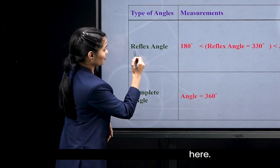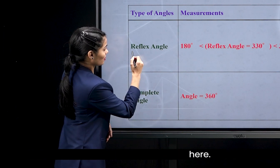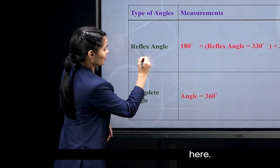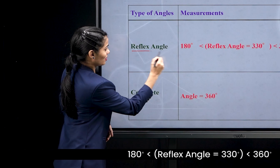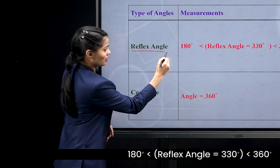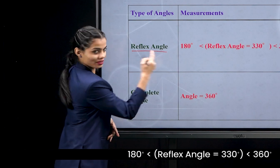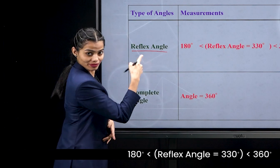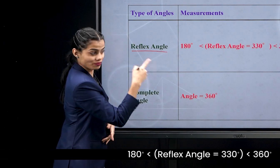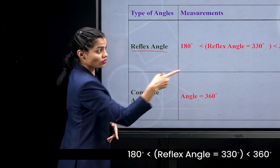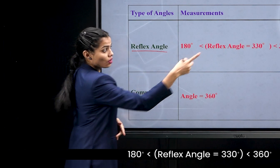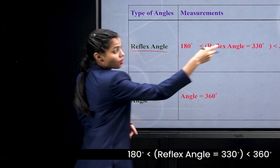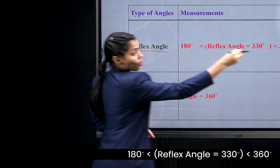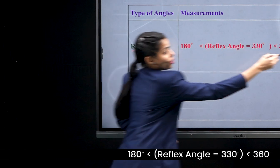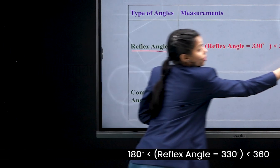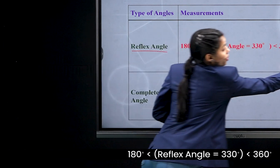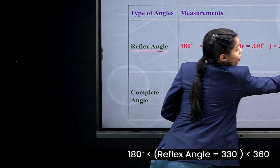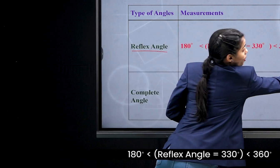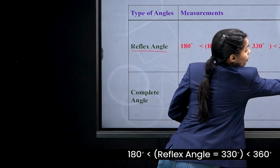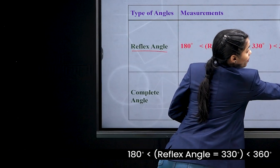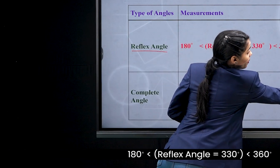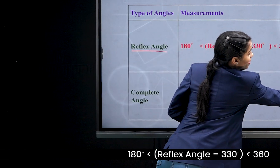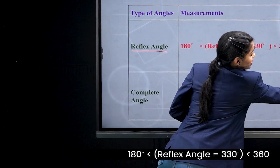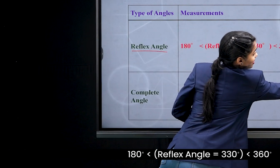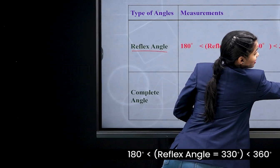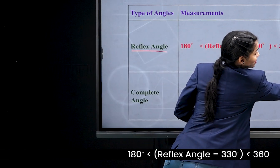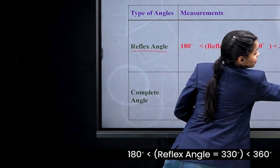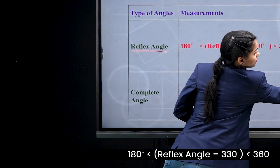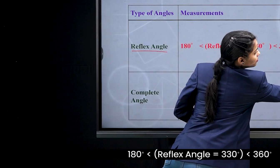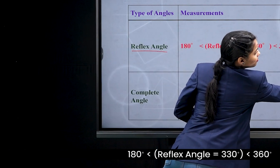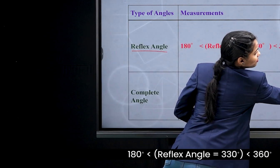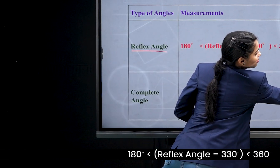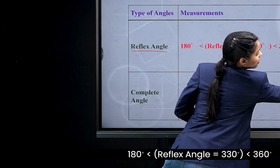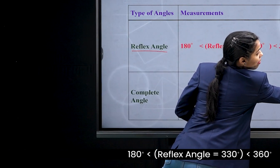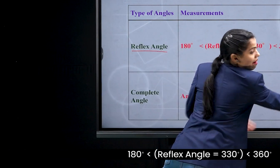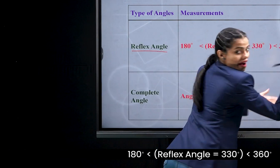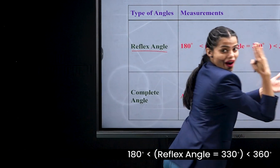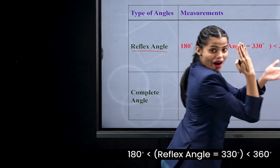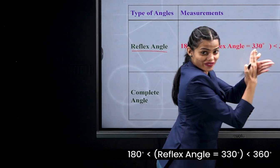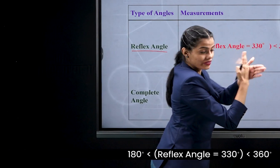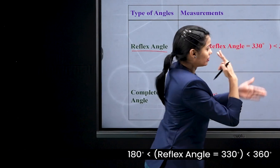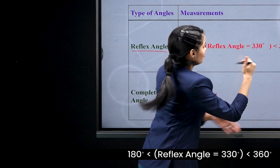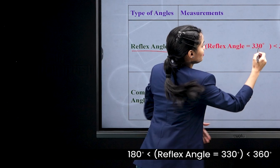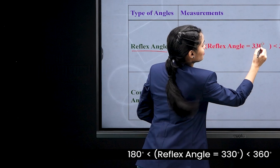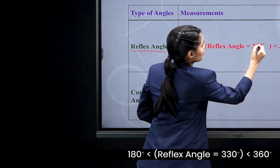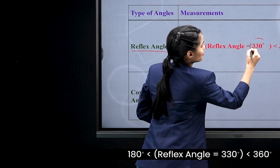Here 180 degree less than reflex angle is equal to 330 degree less than 360